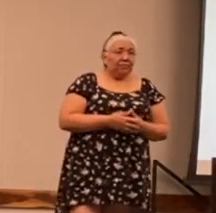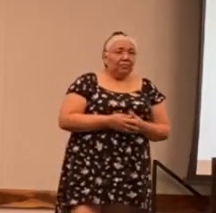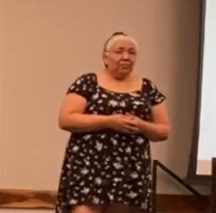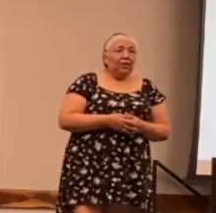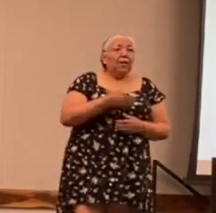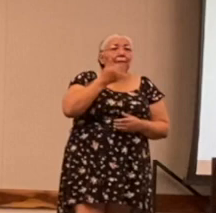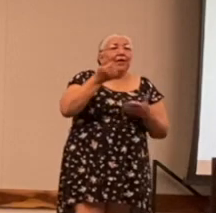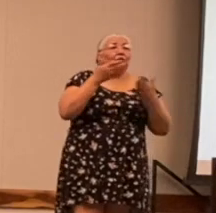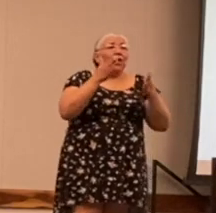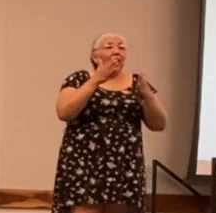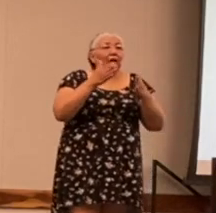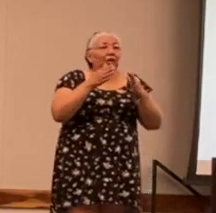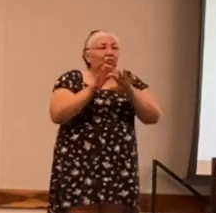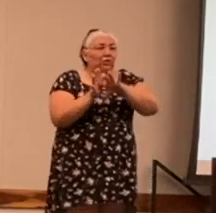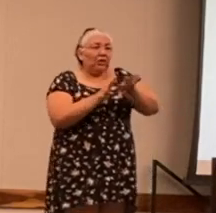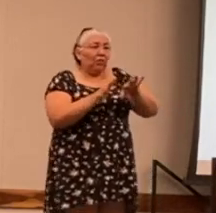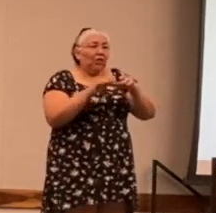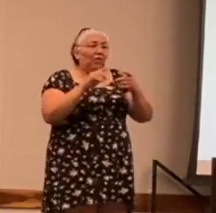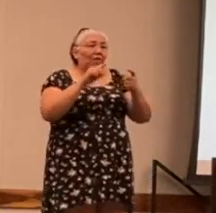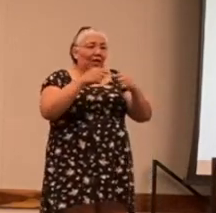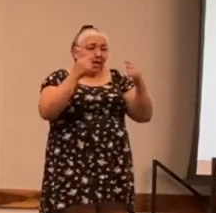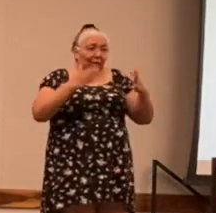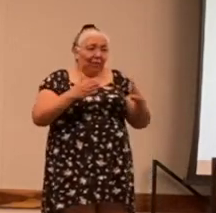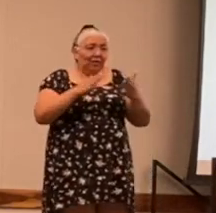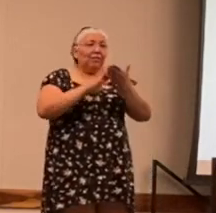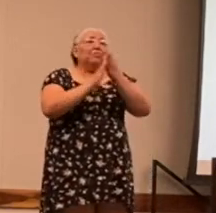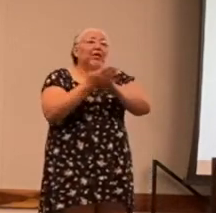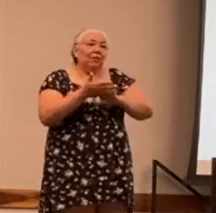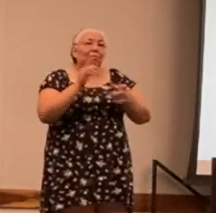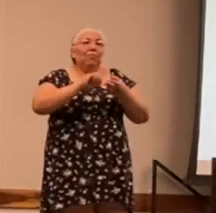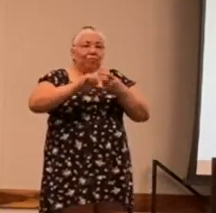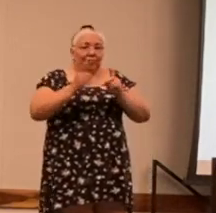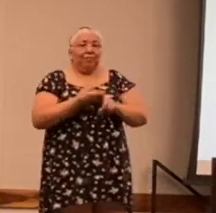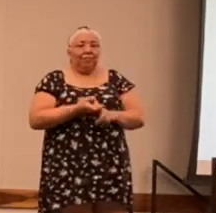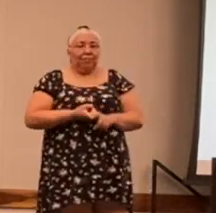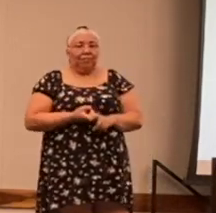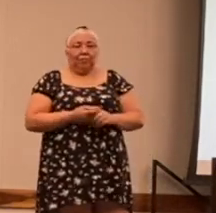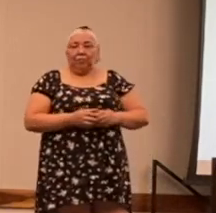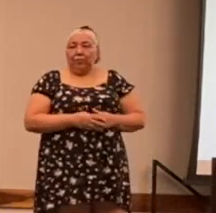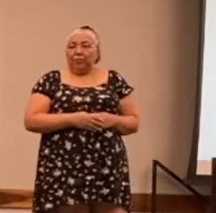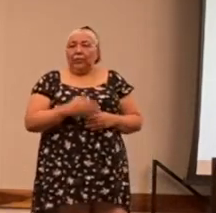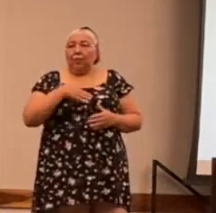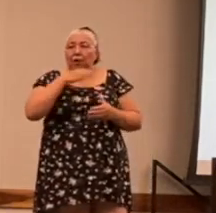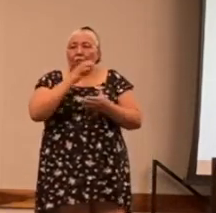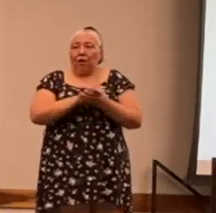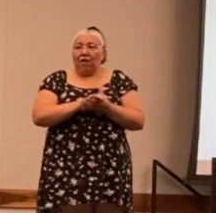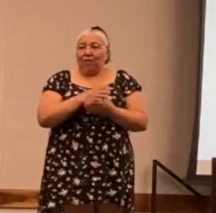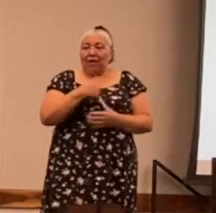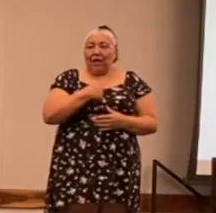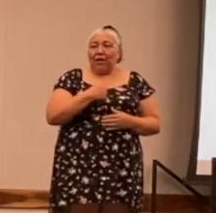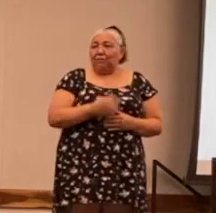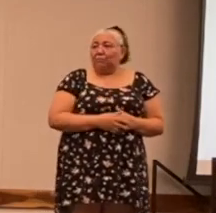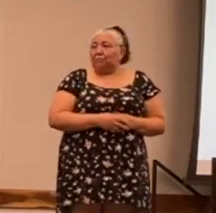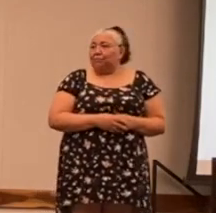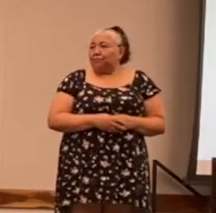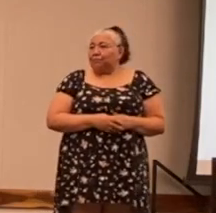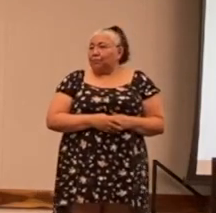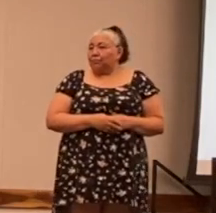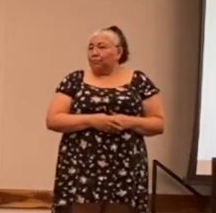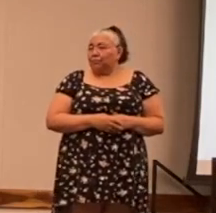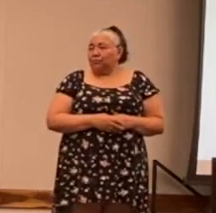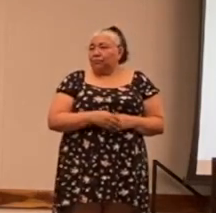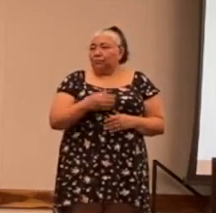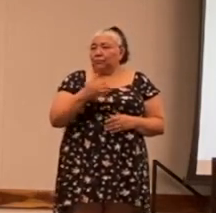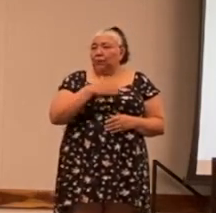The best way to get rid of enemies is to turn them into friends. My wife and I, my wife